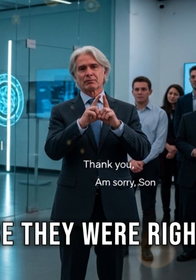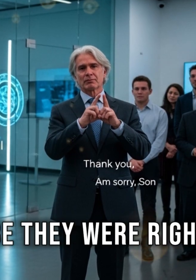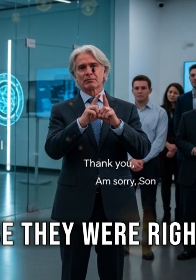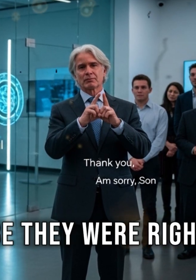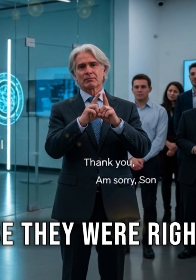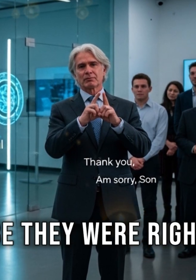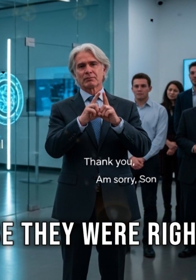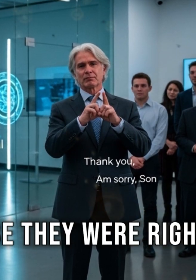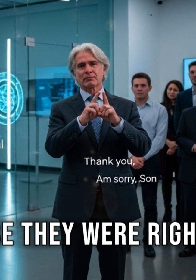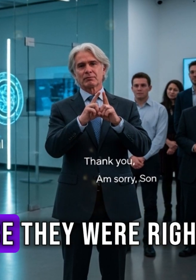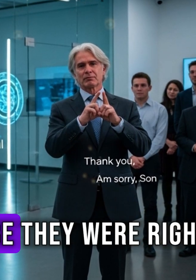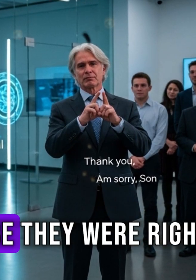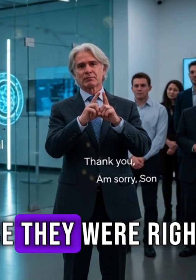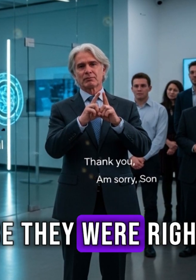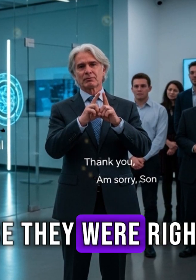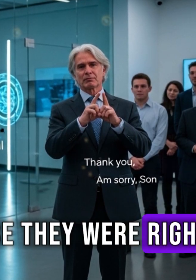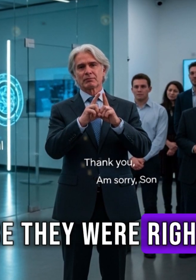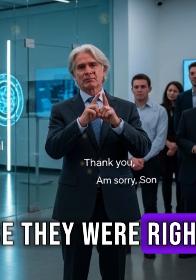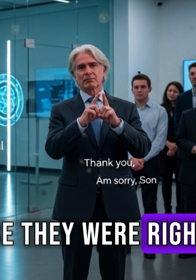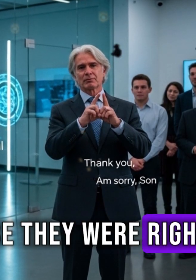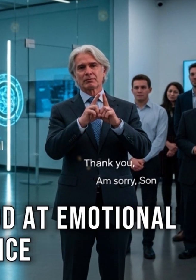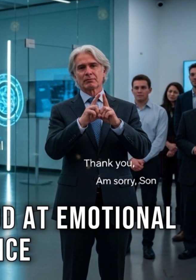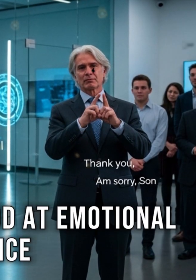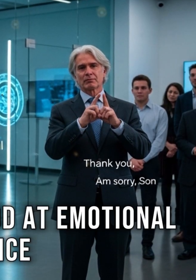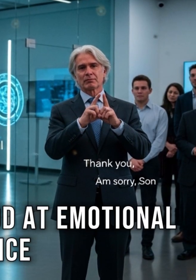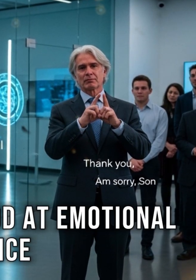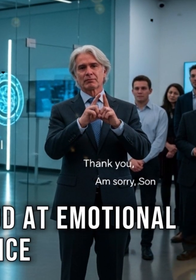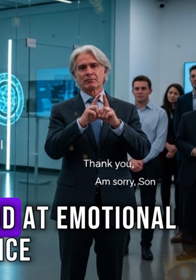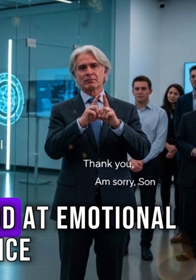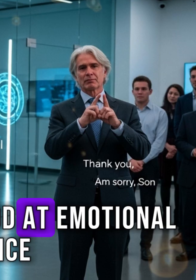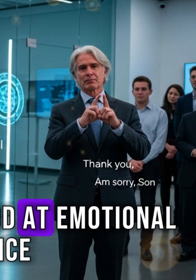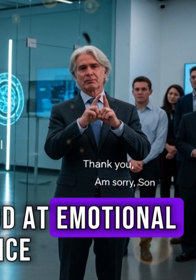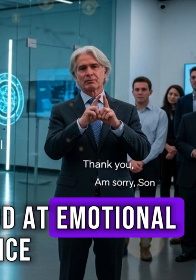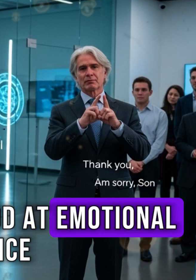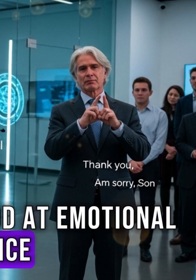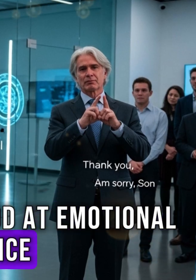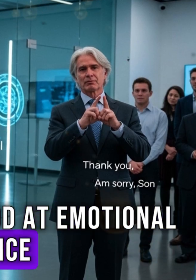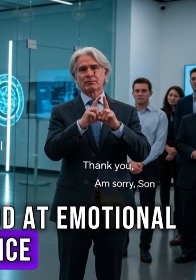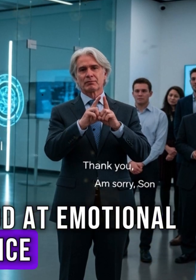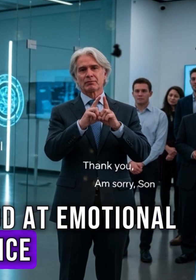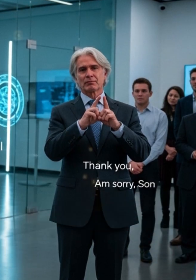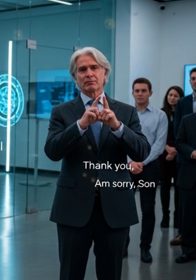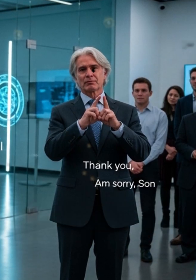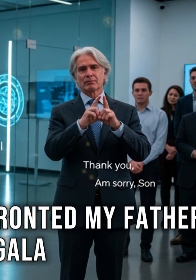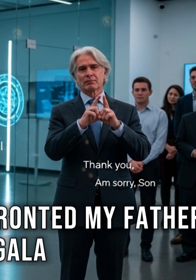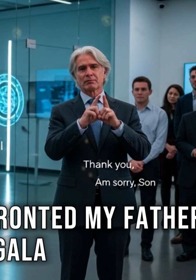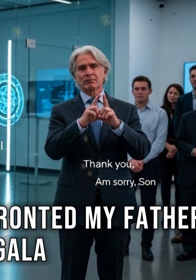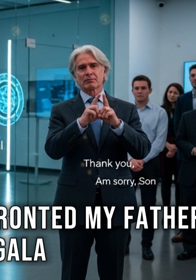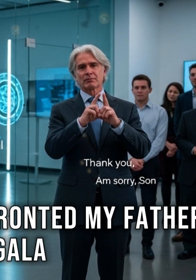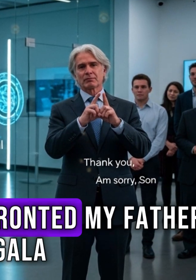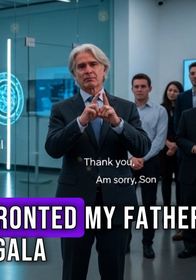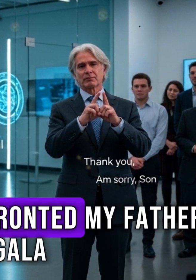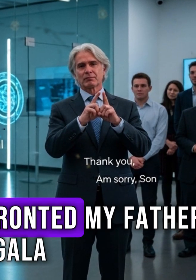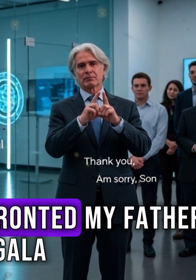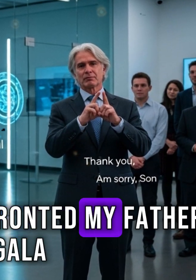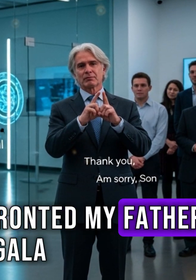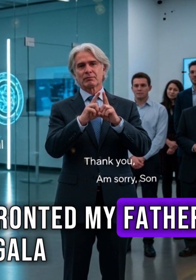Alara shrugged. Maybe they were right. I've never been good at emotional distance. Is that why you confronted my father